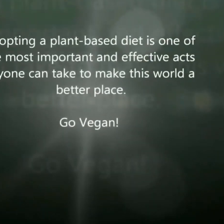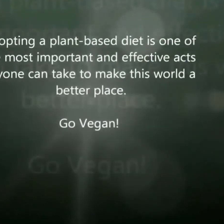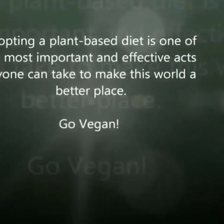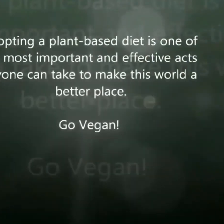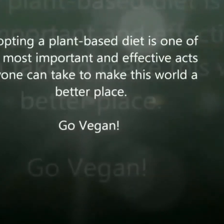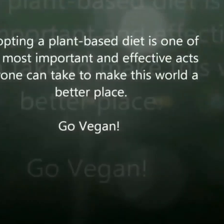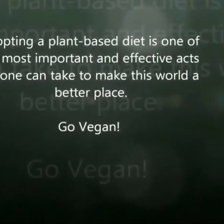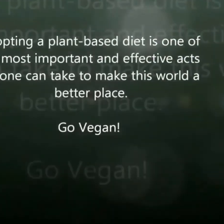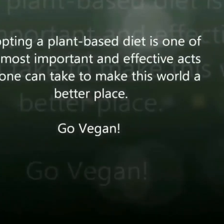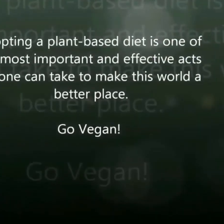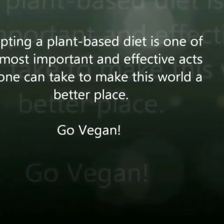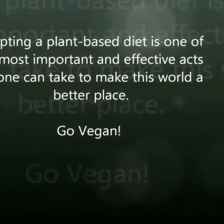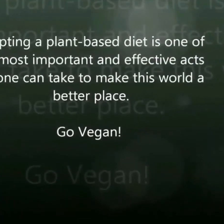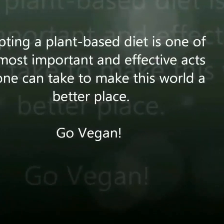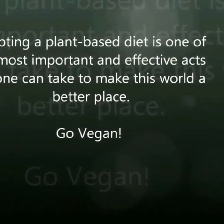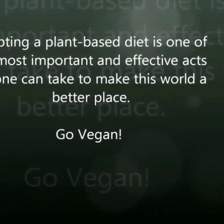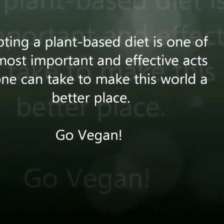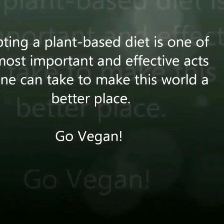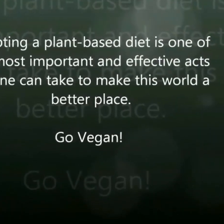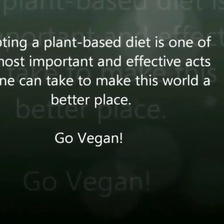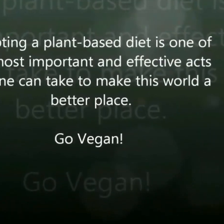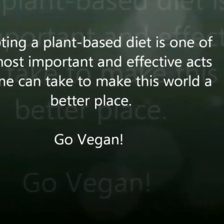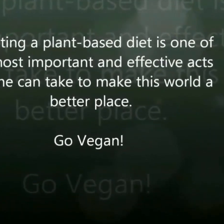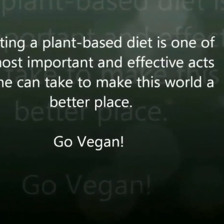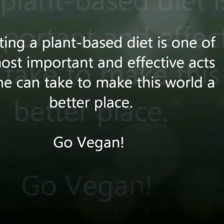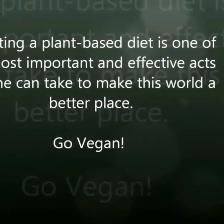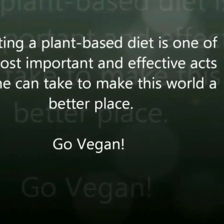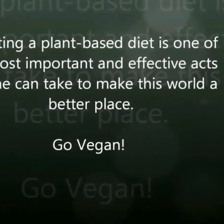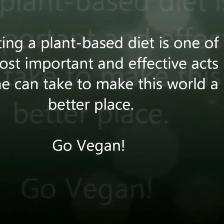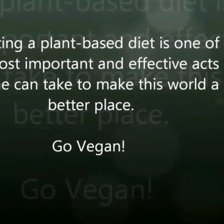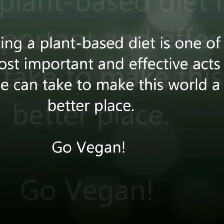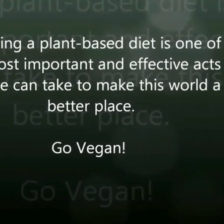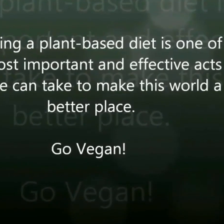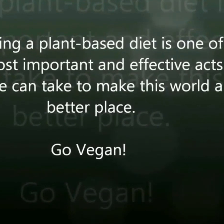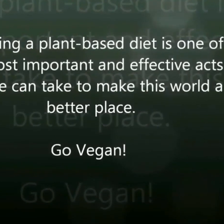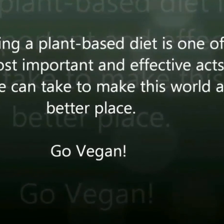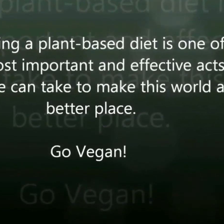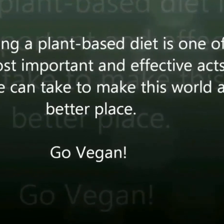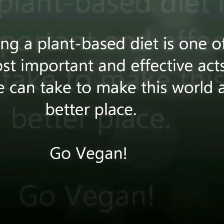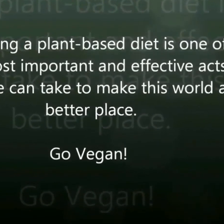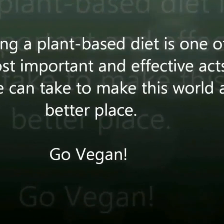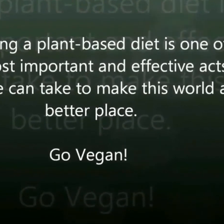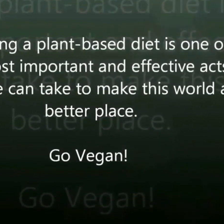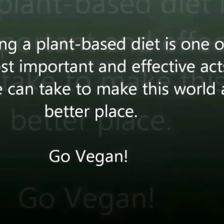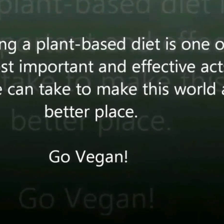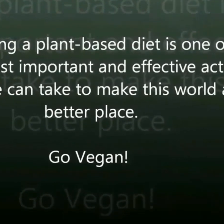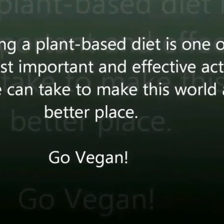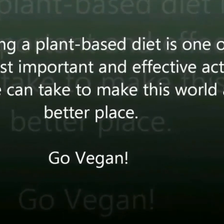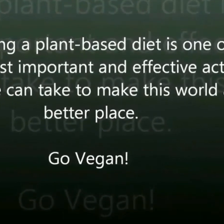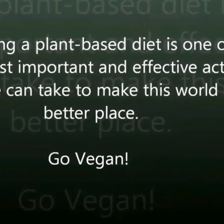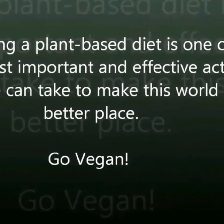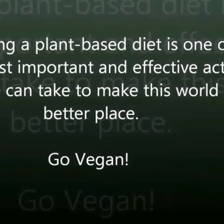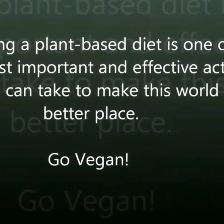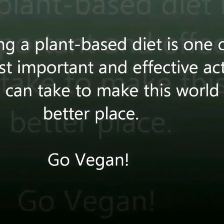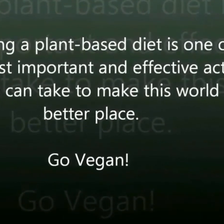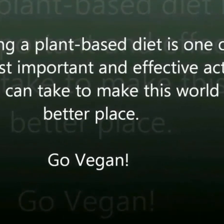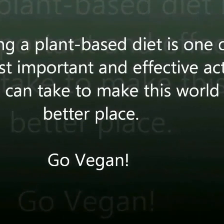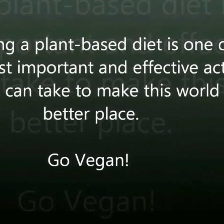Adopting a plant-based diet is one of the most important and effective acts anyone can take to make this world a better place.